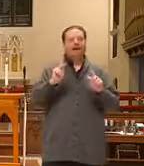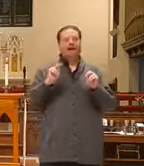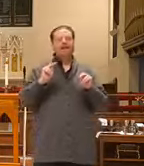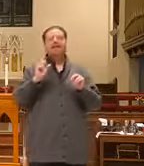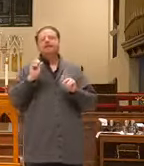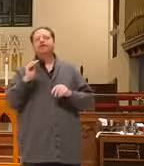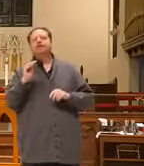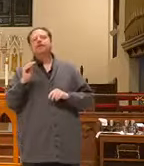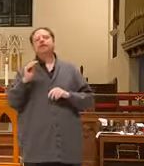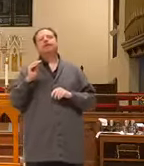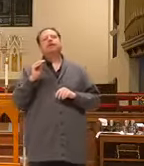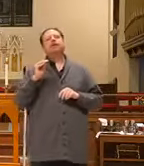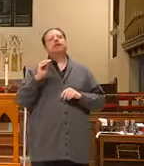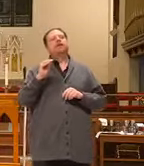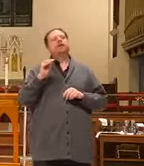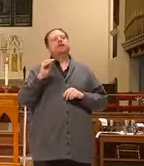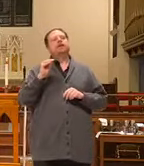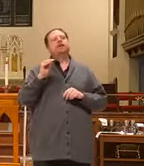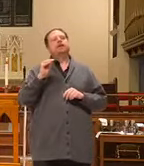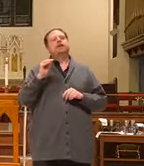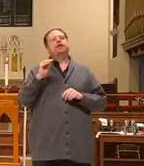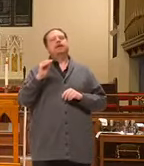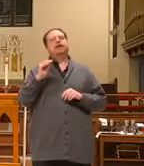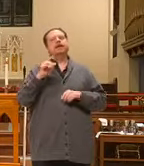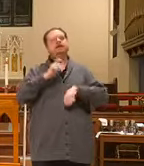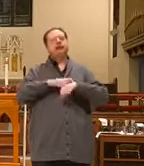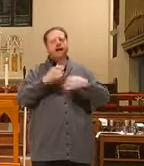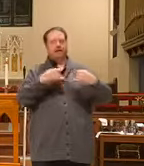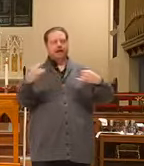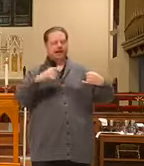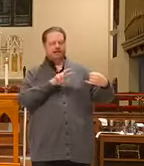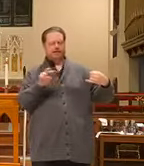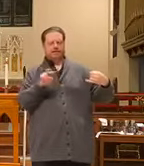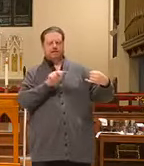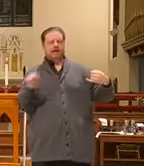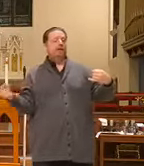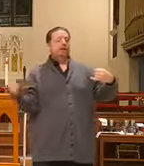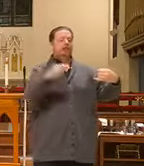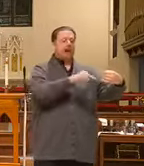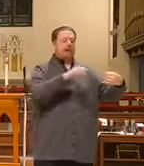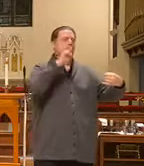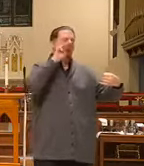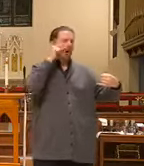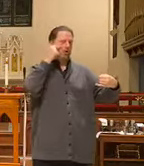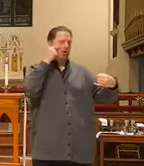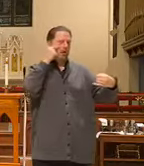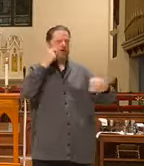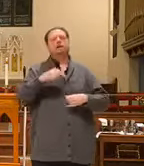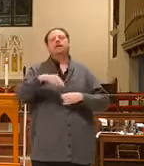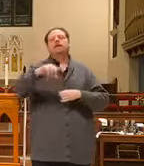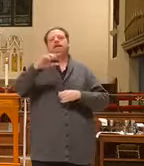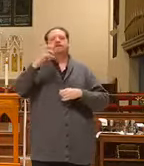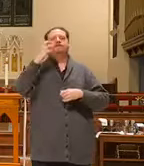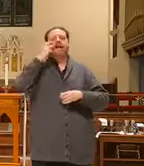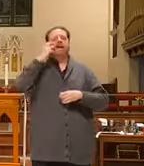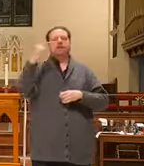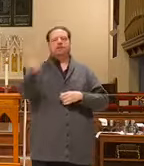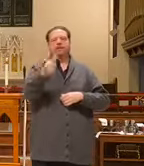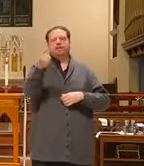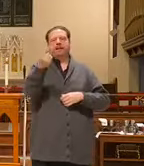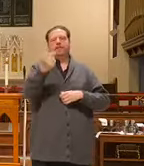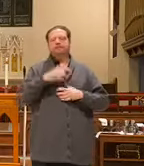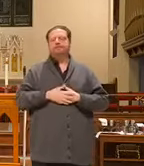Okay, well, I'm a bit remiss in my chronology of events. Actually, let me go back to Mardi Gras. Fat Tuesday. We've been